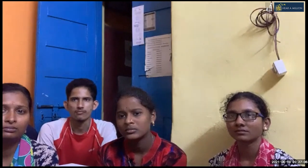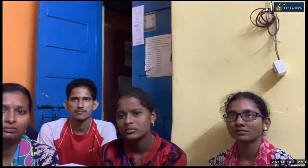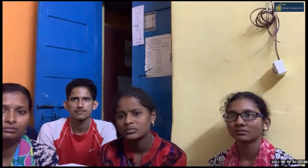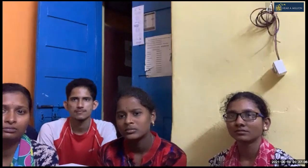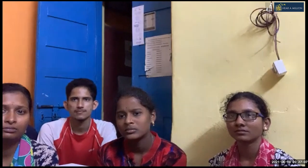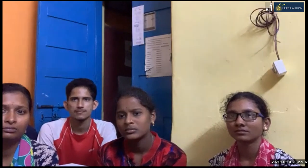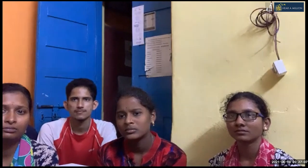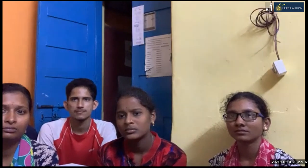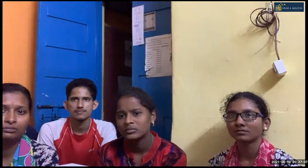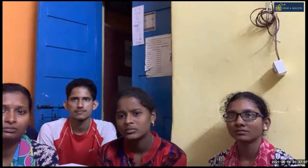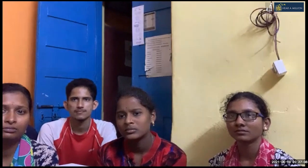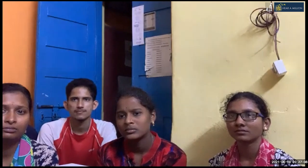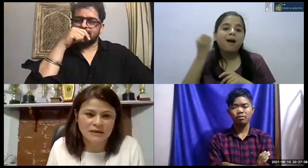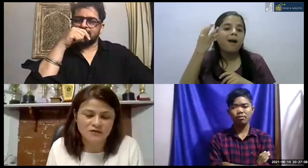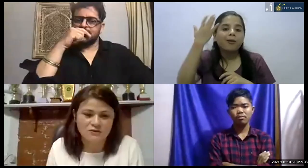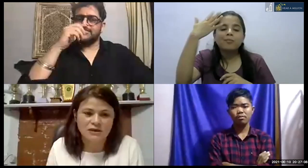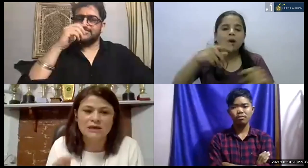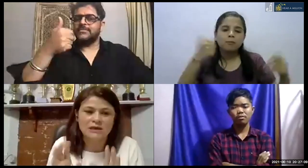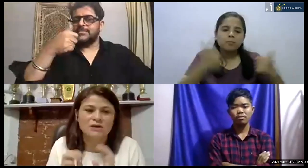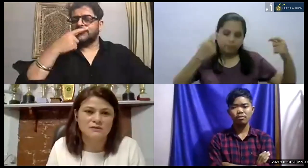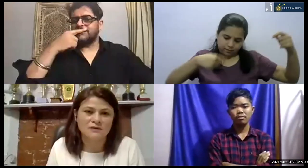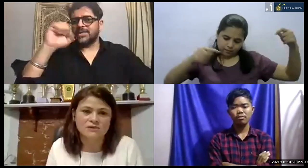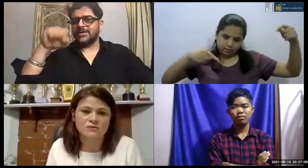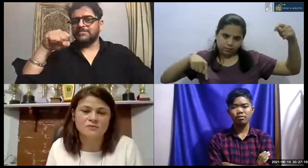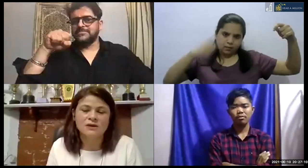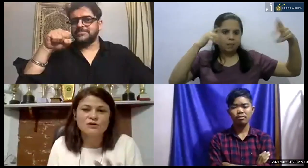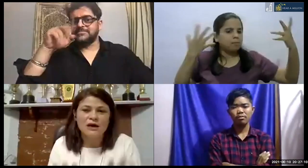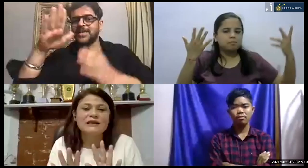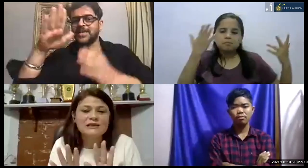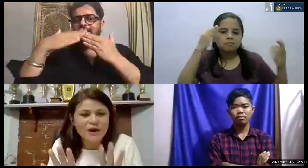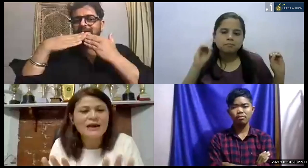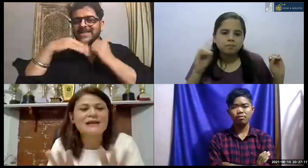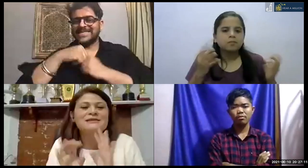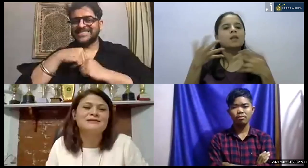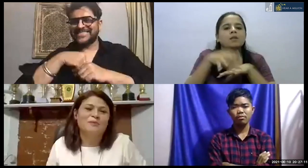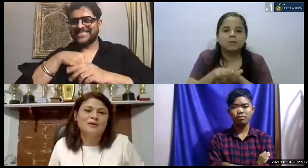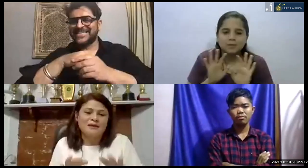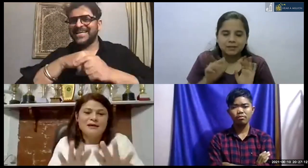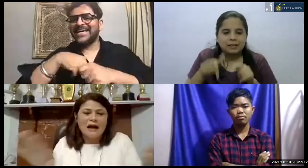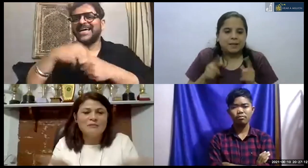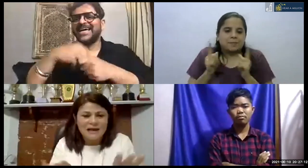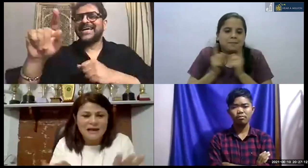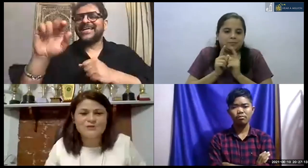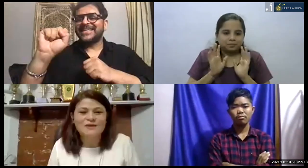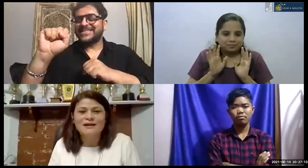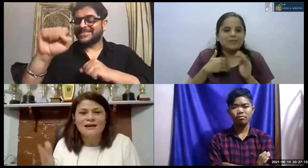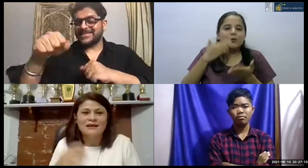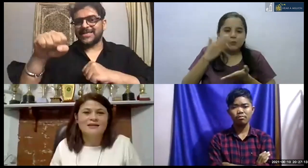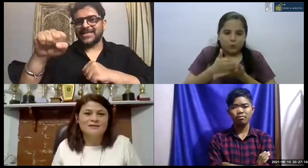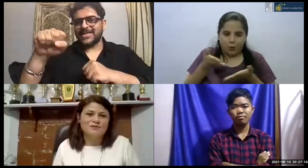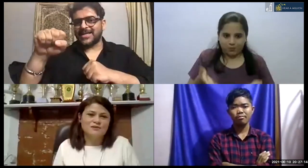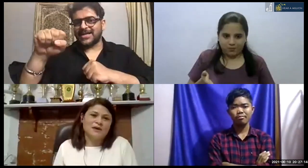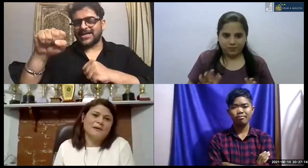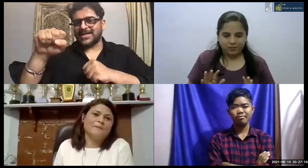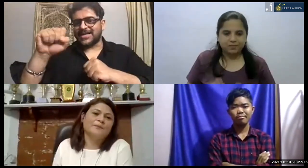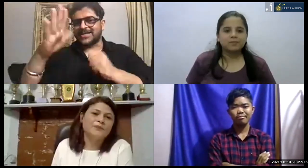So these are the real issues, challenges by deaf children in inclusive classroom. So at this point, I'll say something. I mean, I'll stop here. I'll let